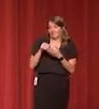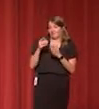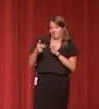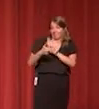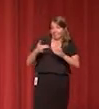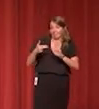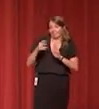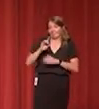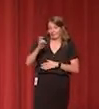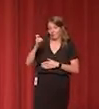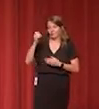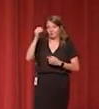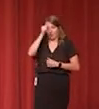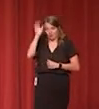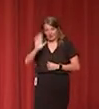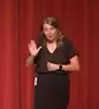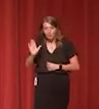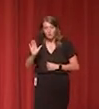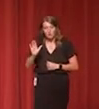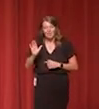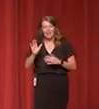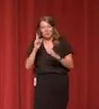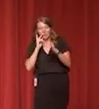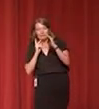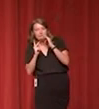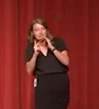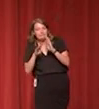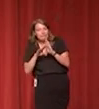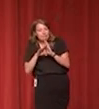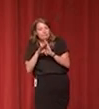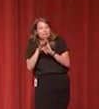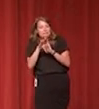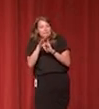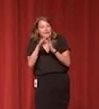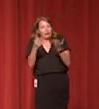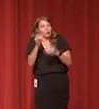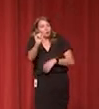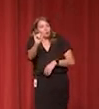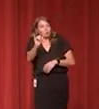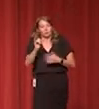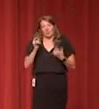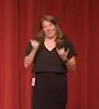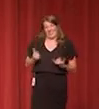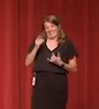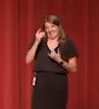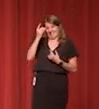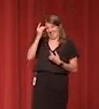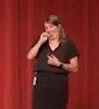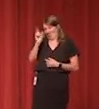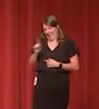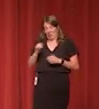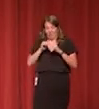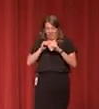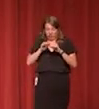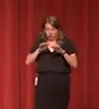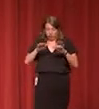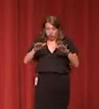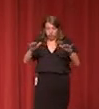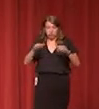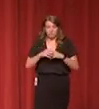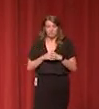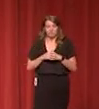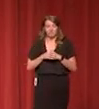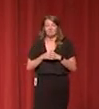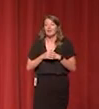10,000 Wisconsin residents who will be diagnosed with the disease. So this is a very prevalent disease. And it is the seventh